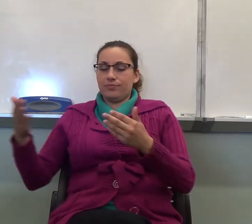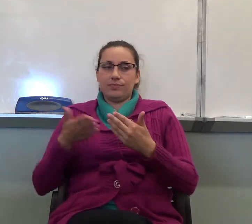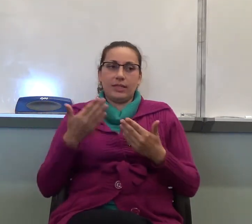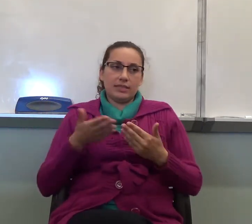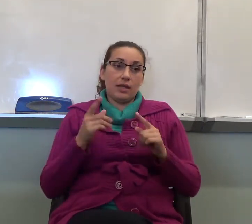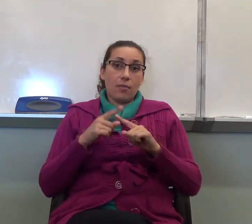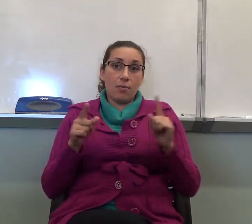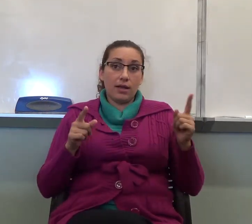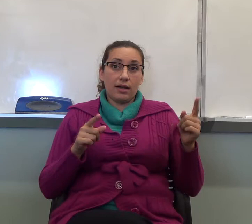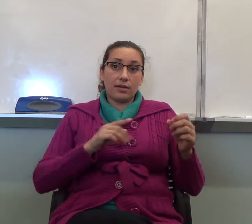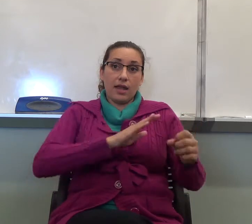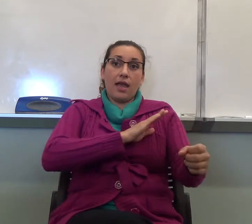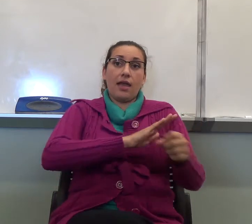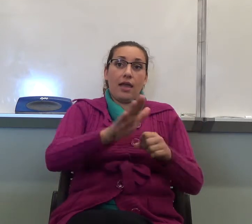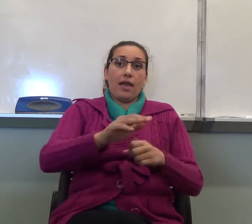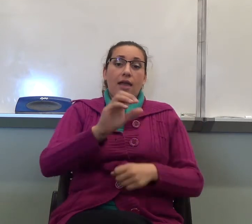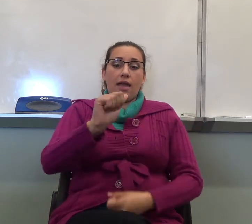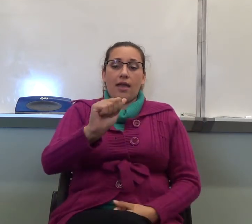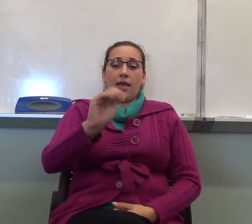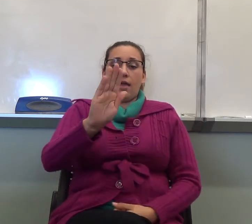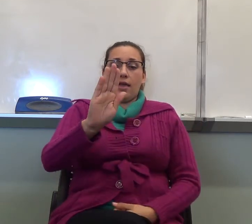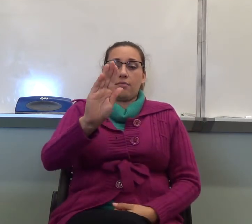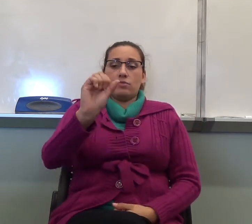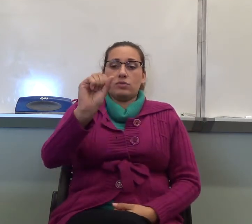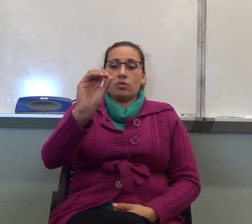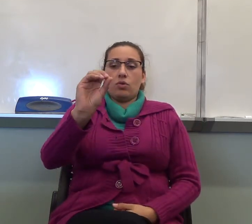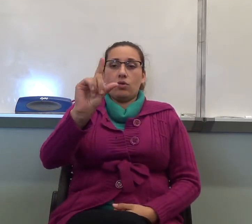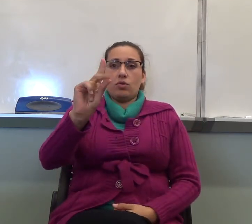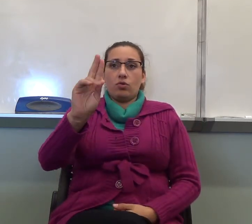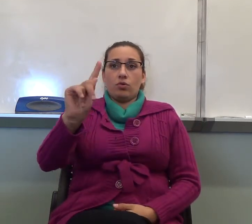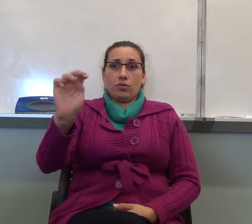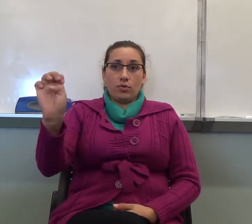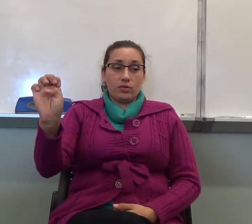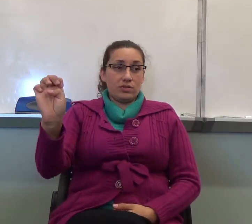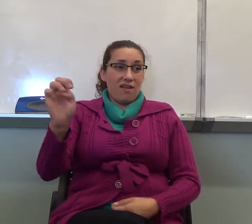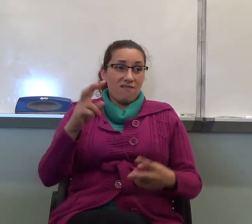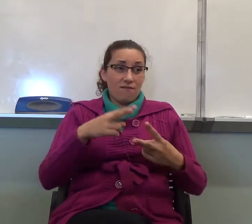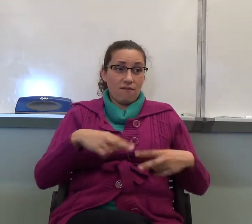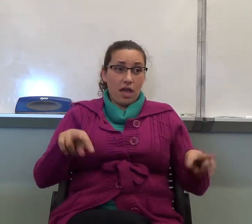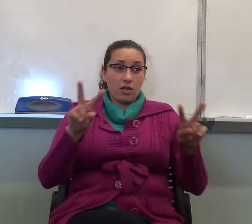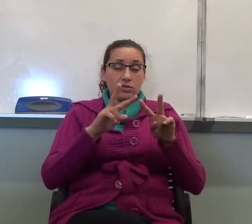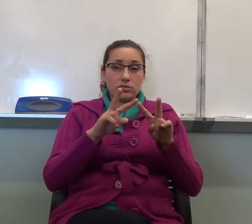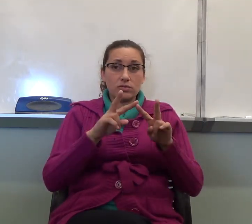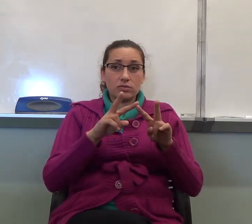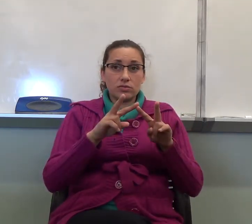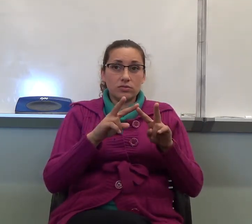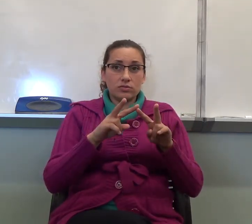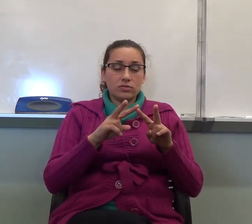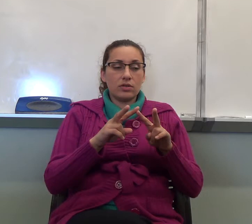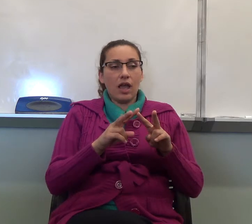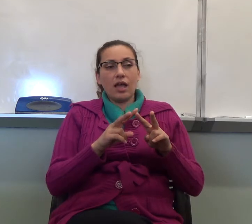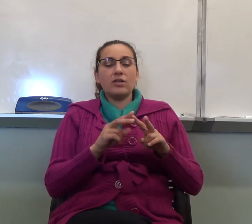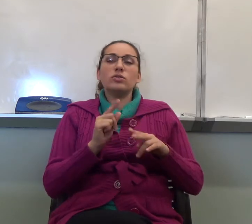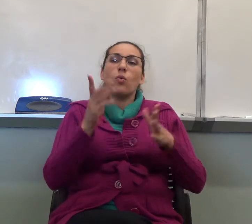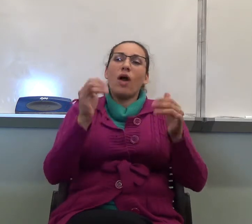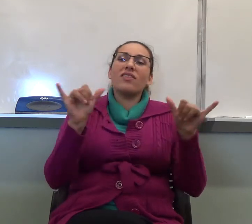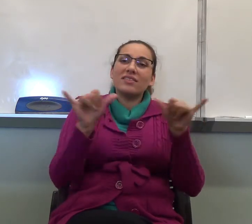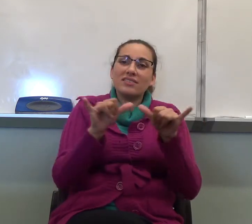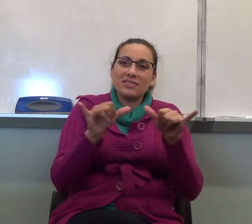Absolute value is a mathematical way of saying that I want the size of something. I'm not interested in the sign of it, I just